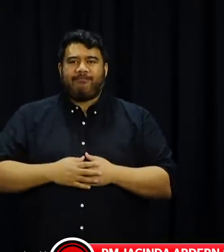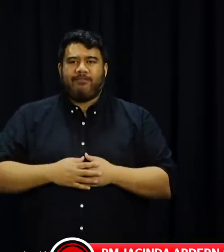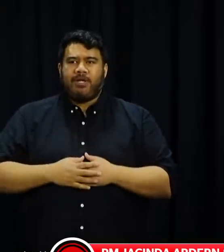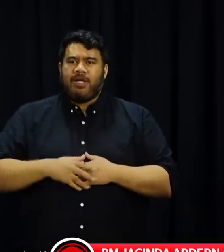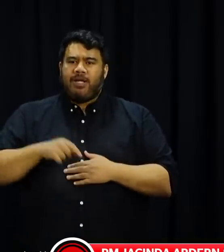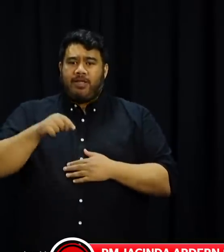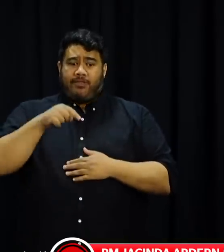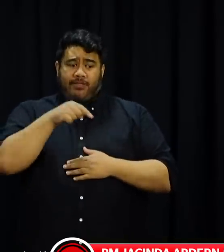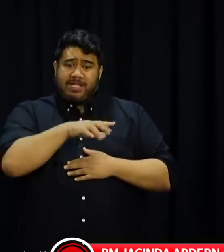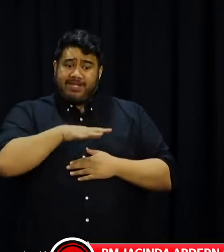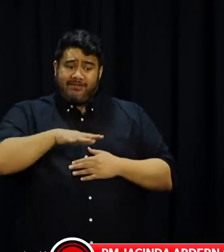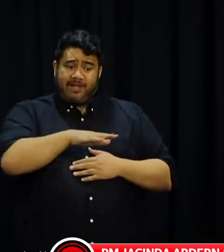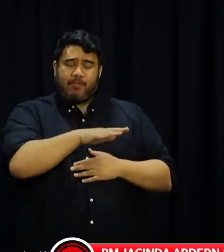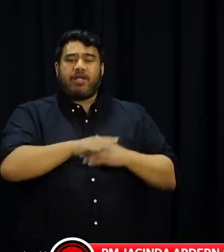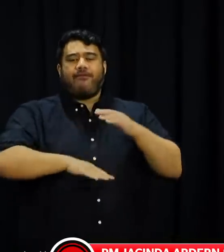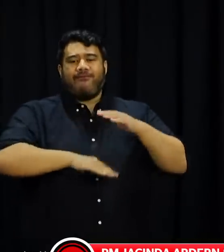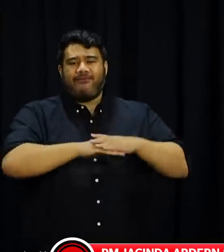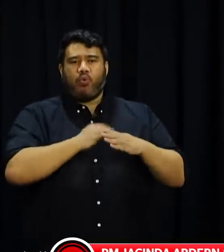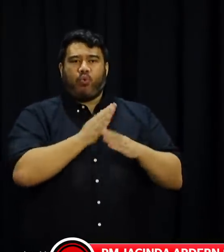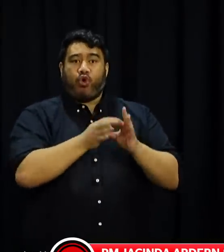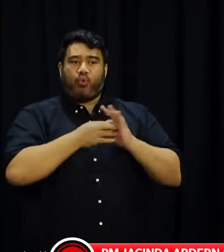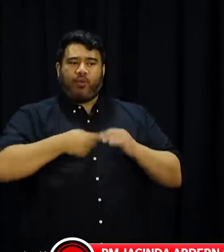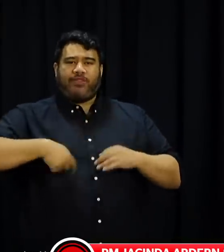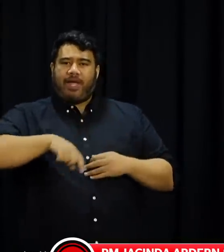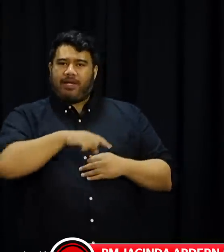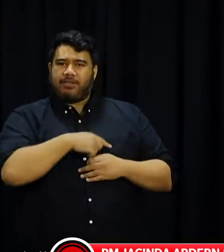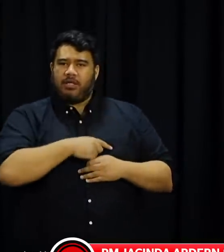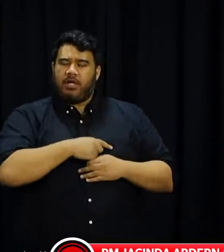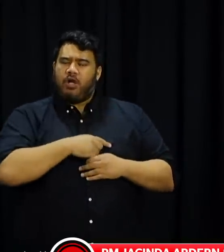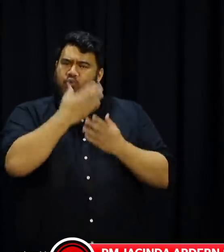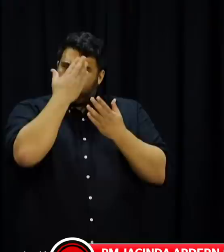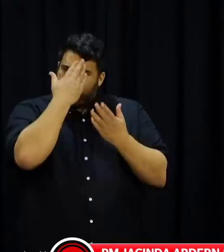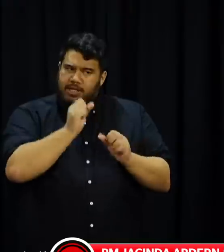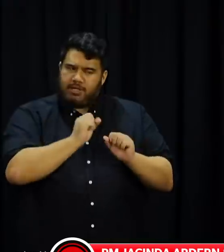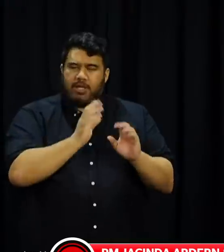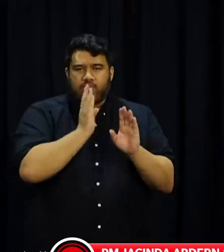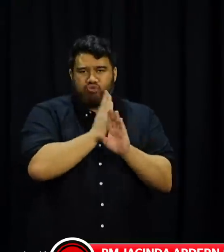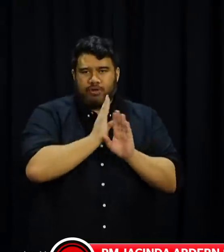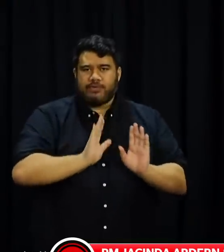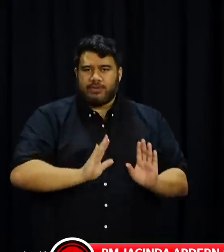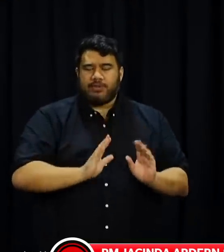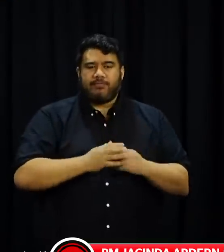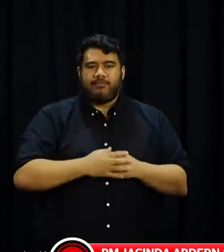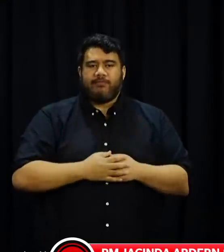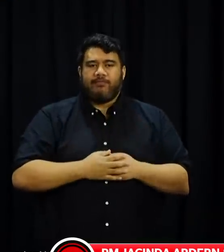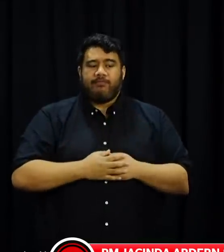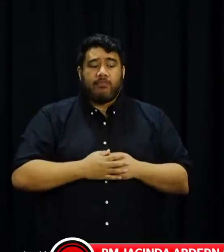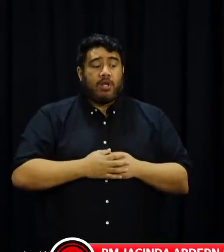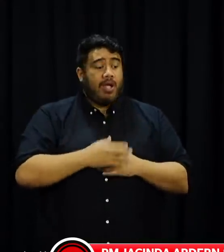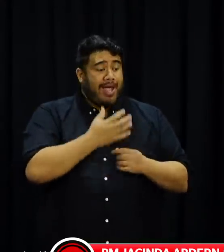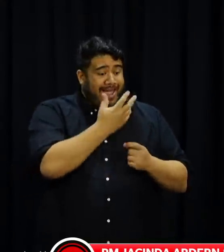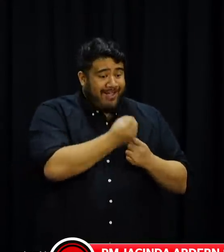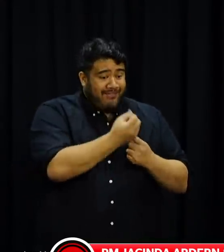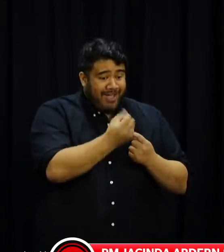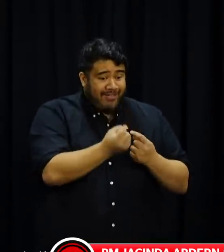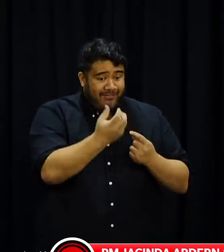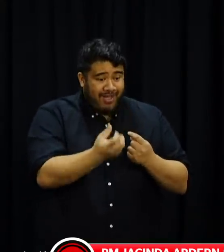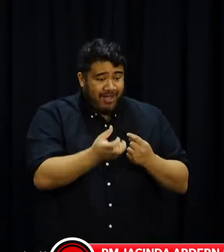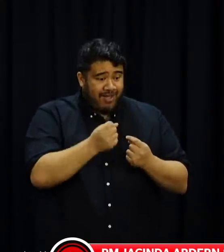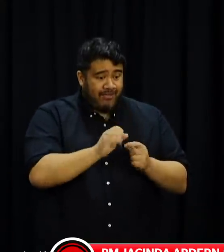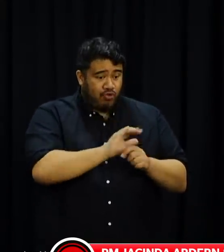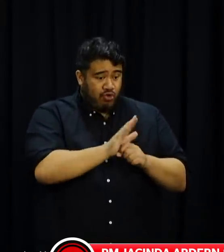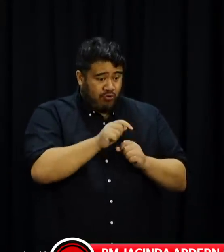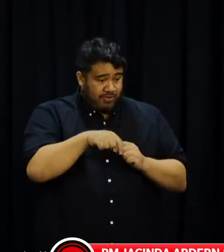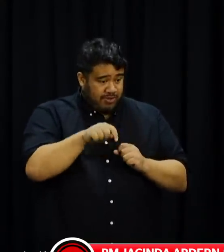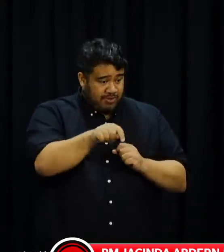family that is cooperating fully and who deserve to have their privacy respected. None of the people who have tested positive there,